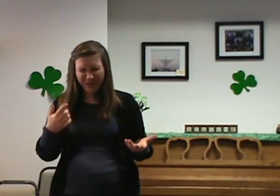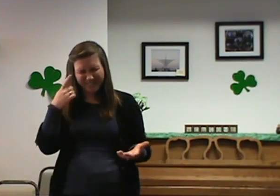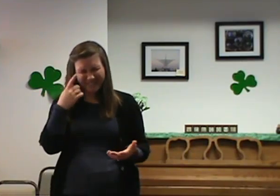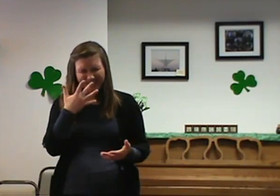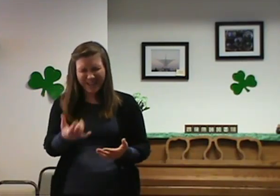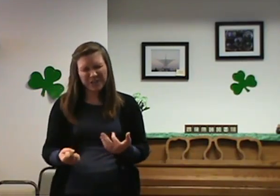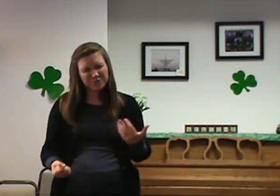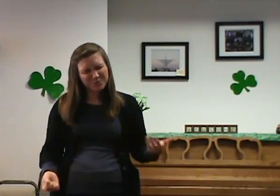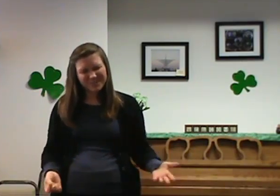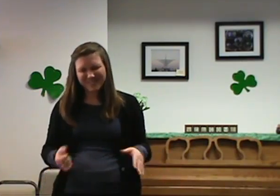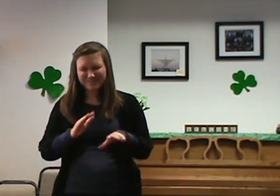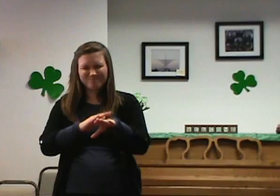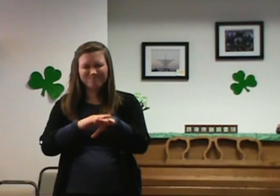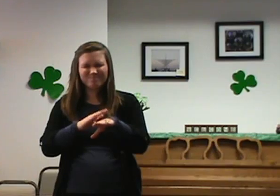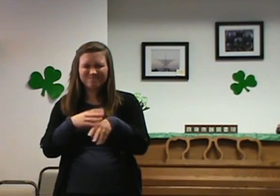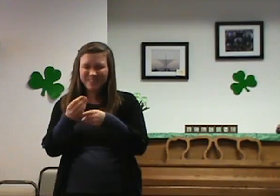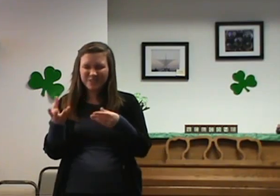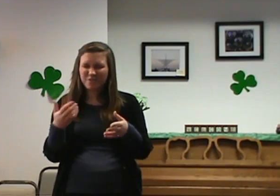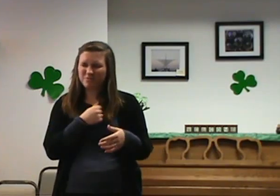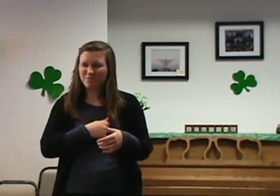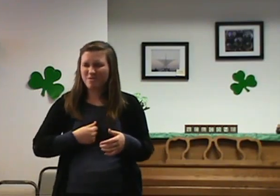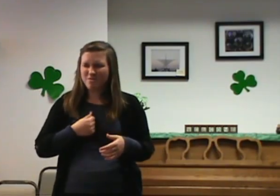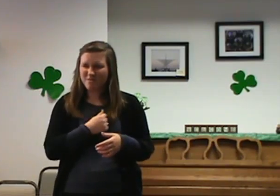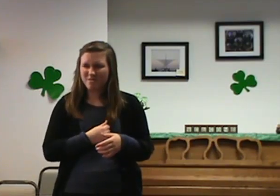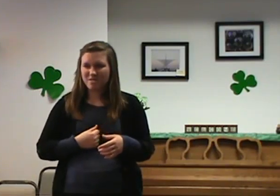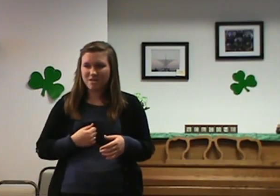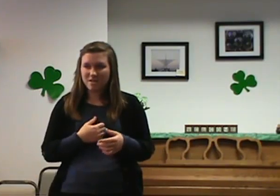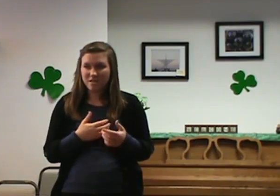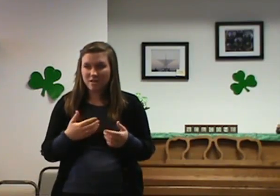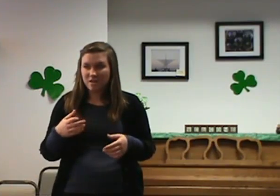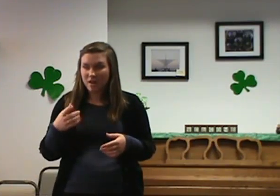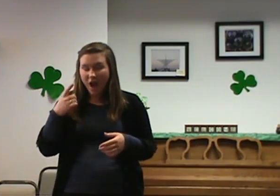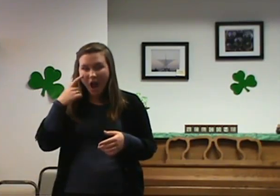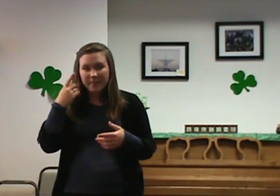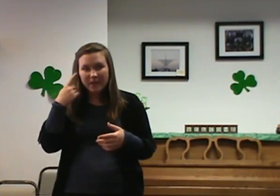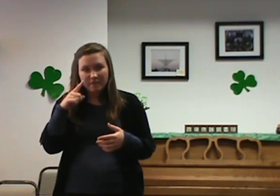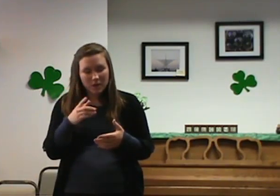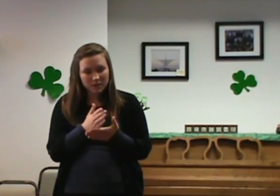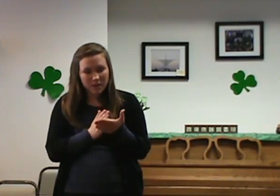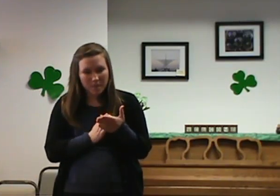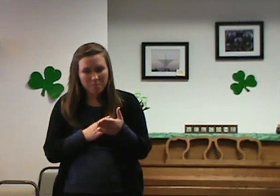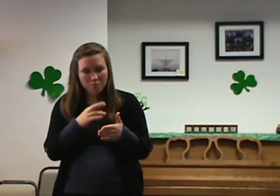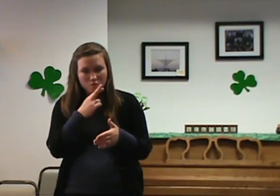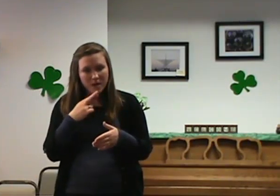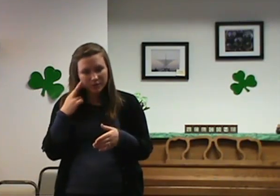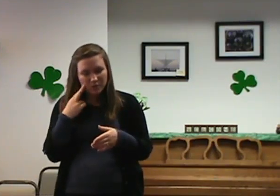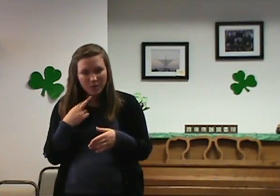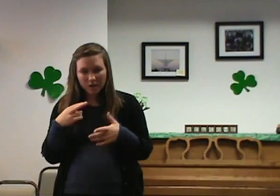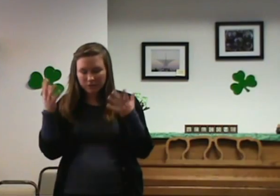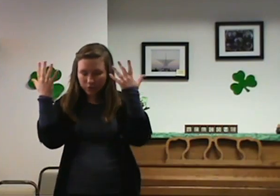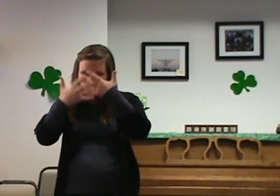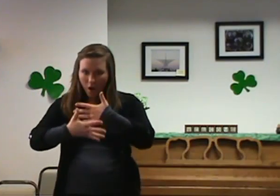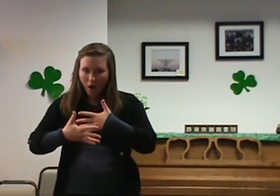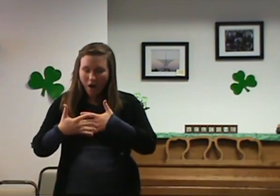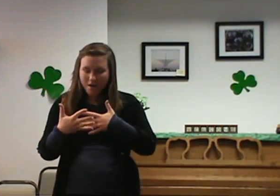of. I use that for this one restaurant, we always have to turn the flashlight on. Well, and see with these, the lights are just set